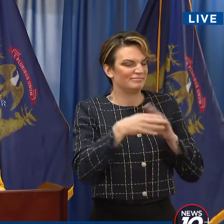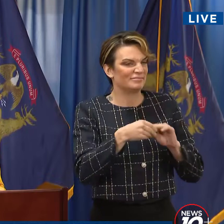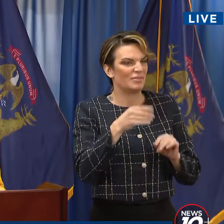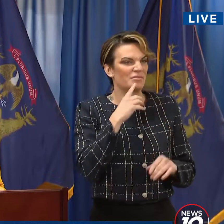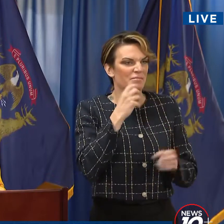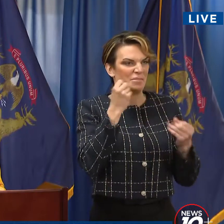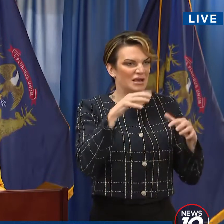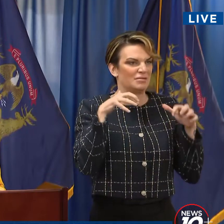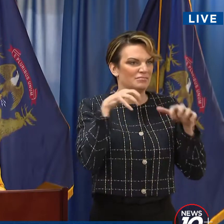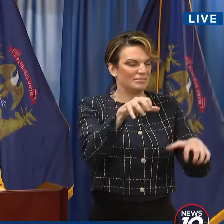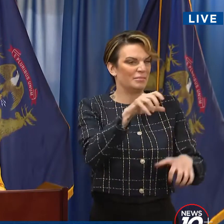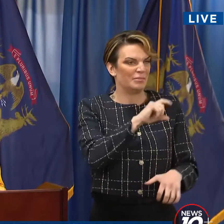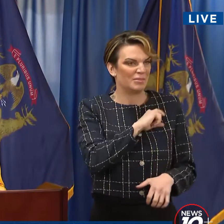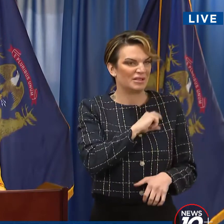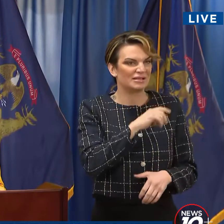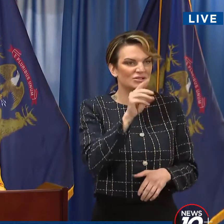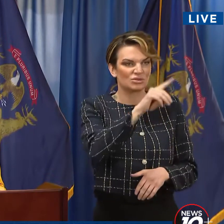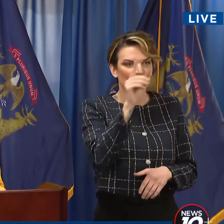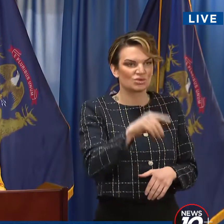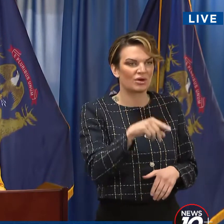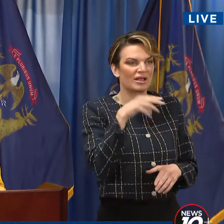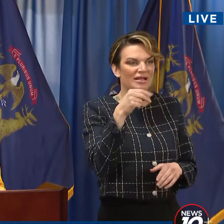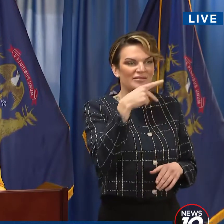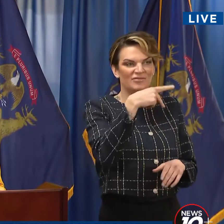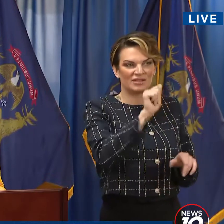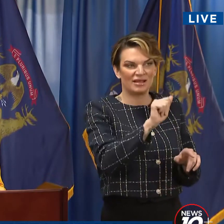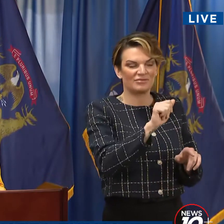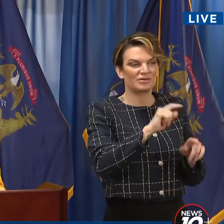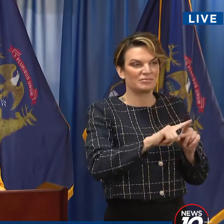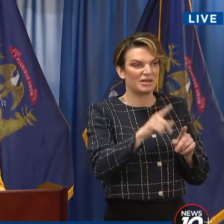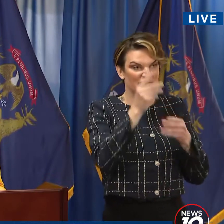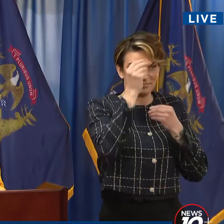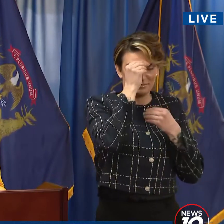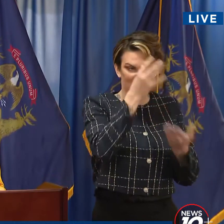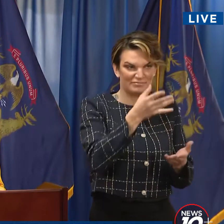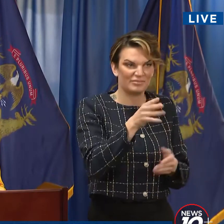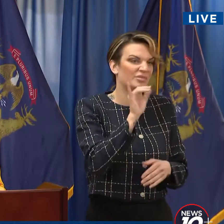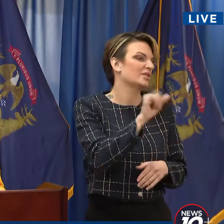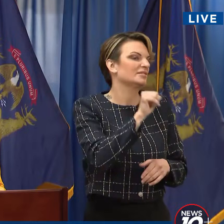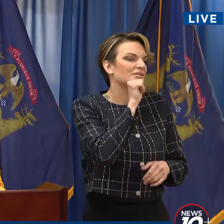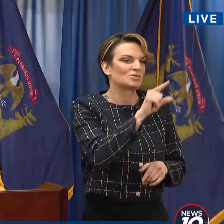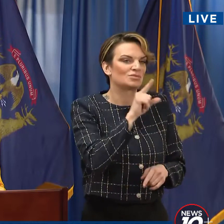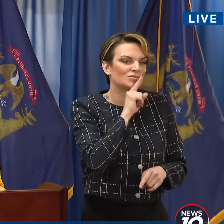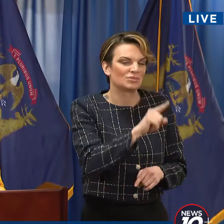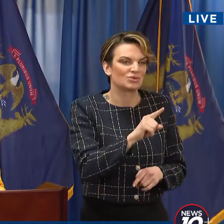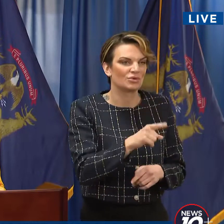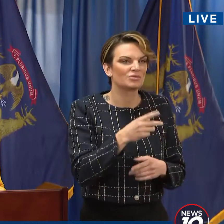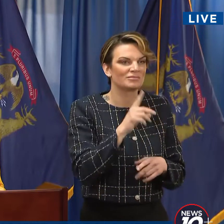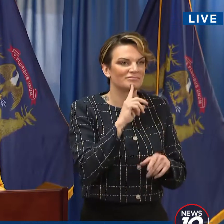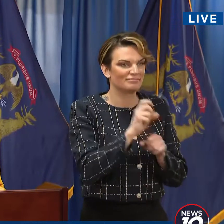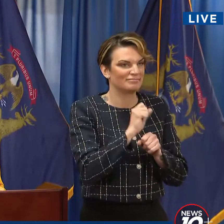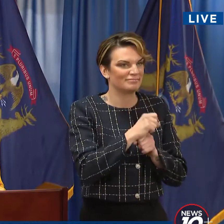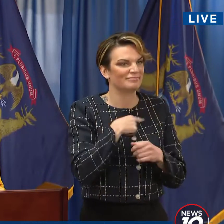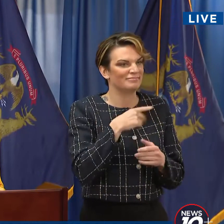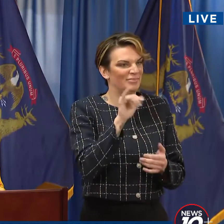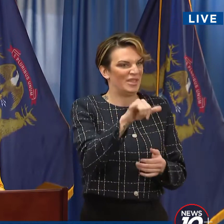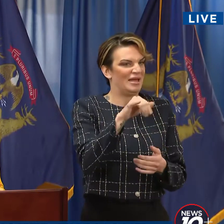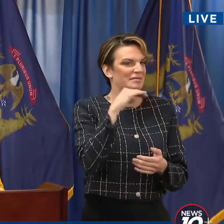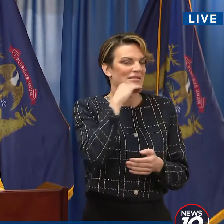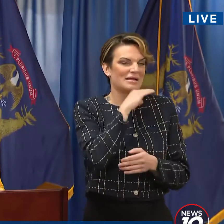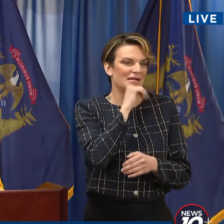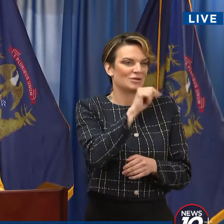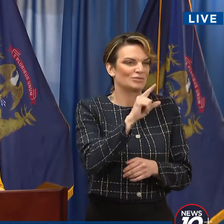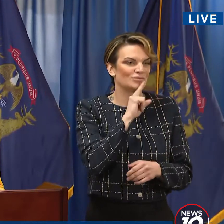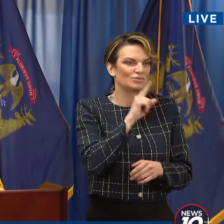Detroit and Philadelphia. Those false claims were easily debunked, and I'm grateful to so many of our partners for helping